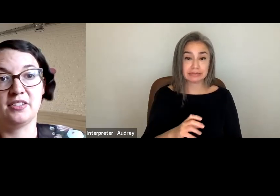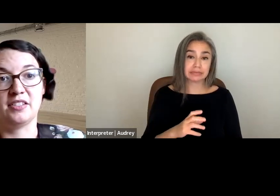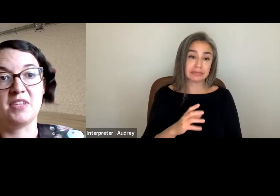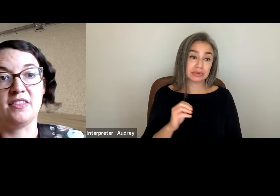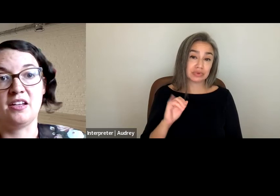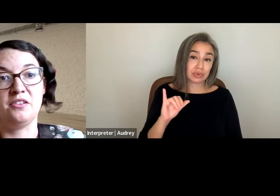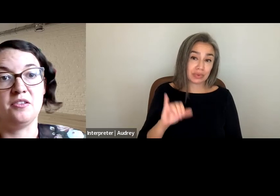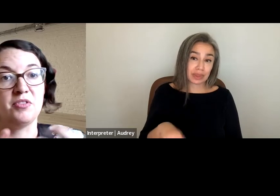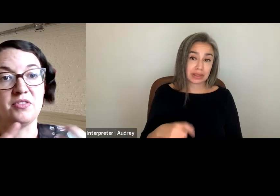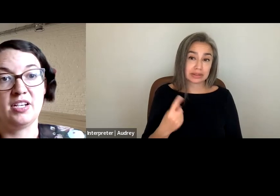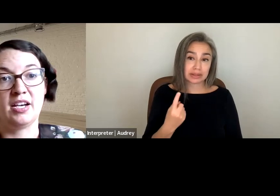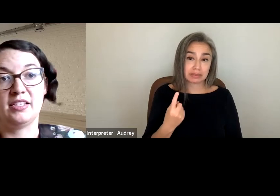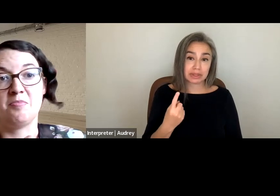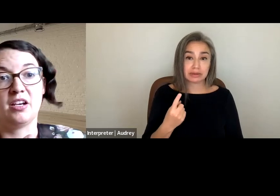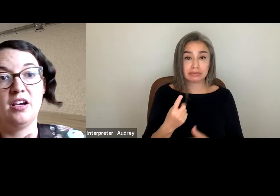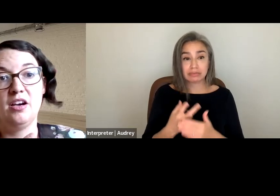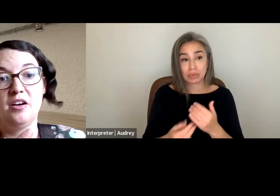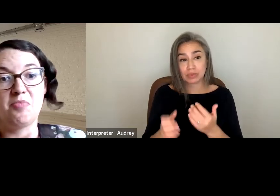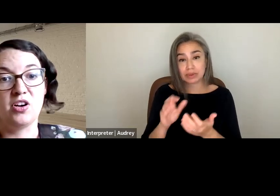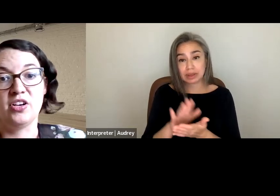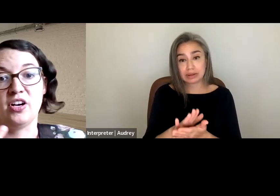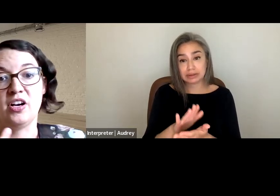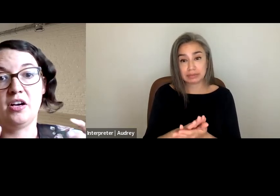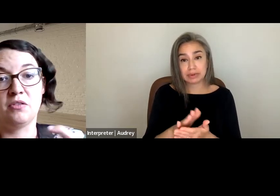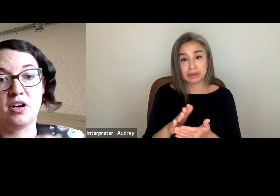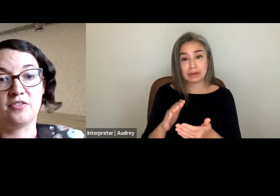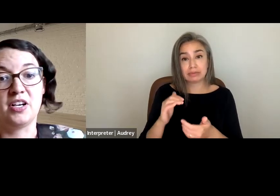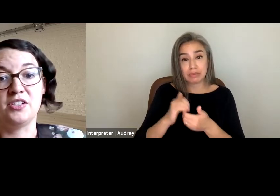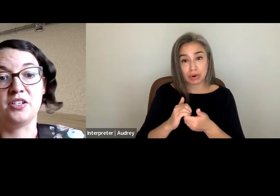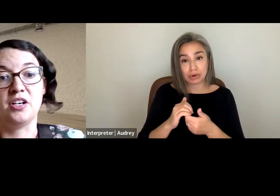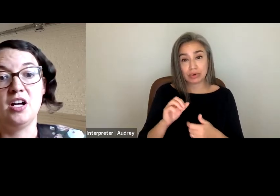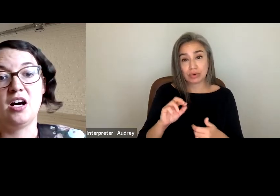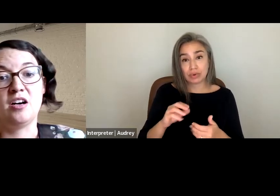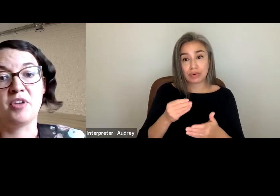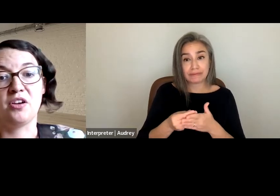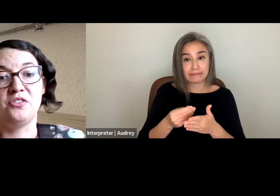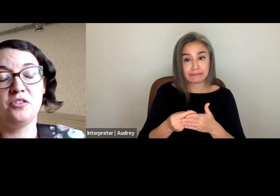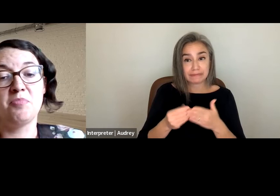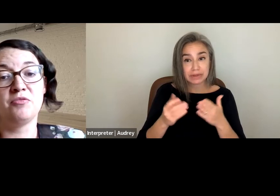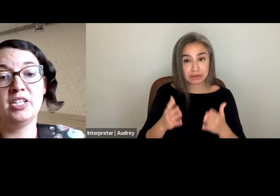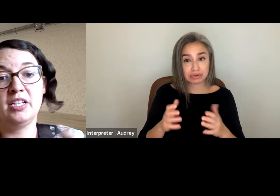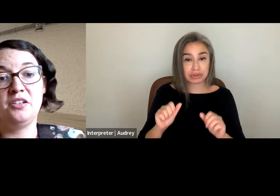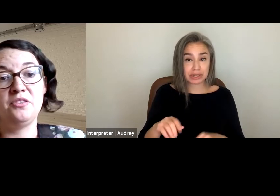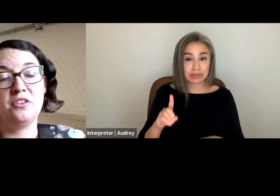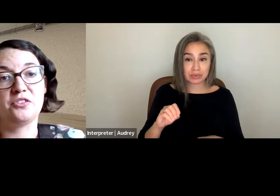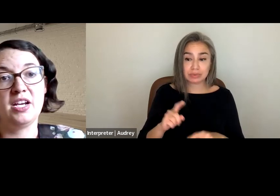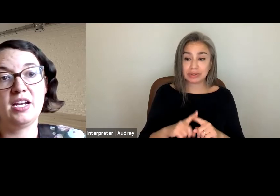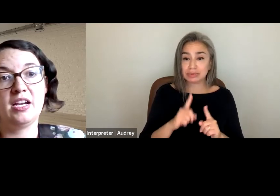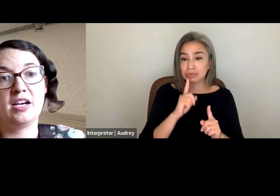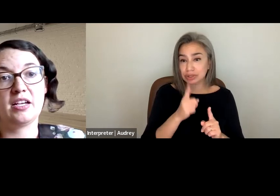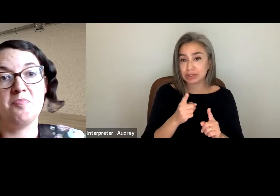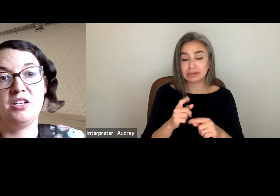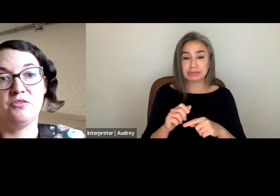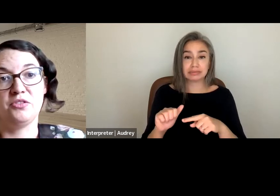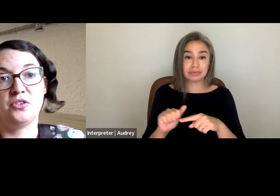so that's something that, you know, both an academic partner or a funder could do, but really, you know,